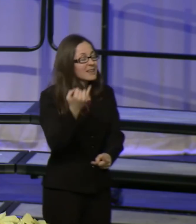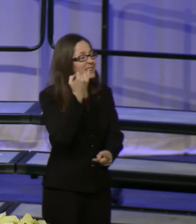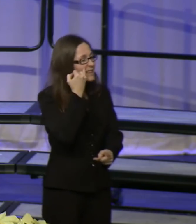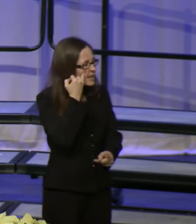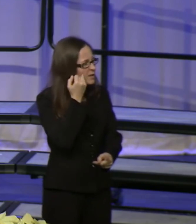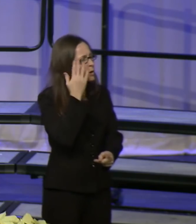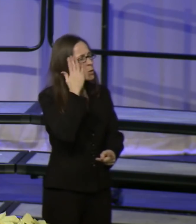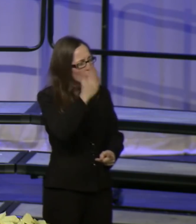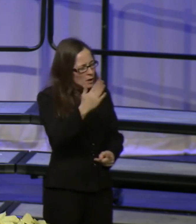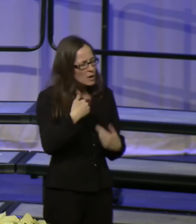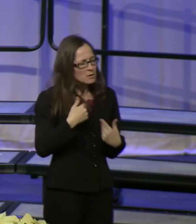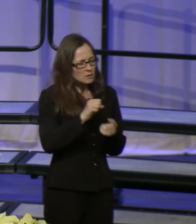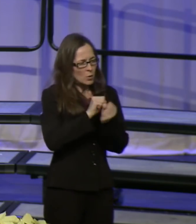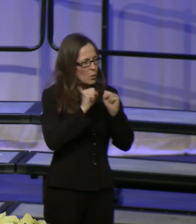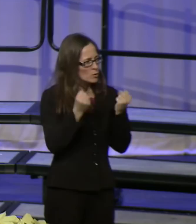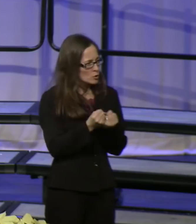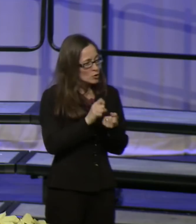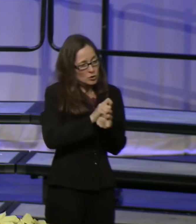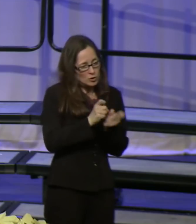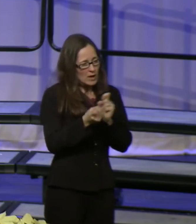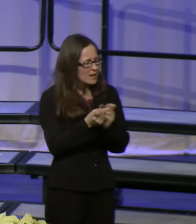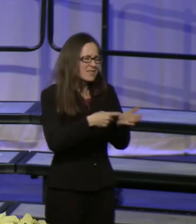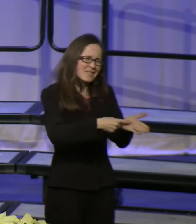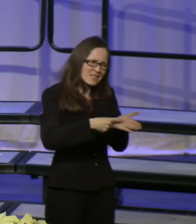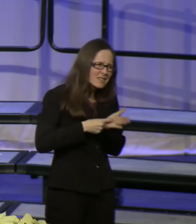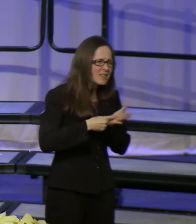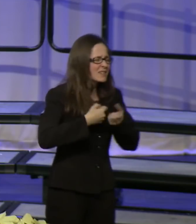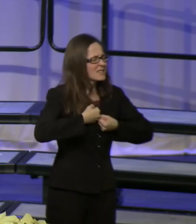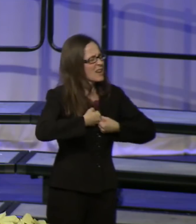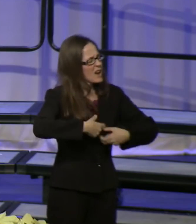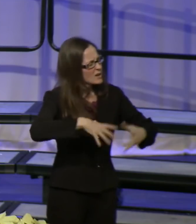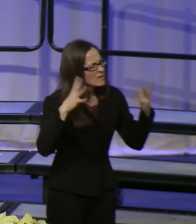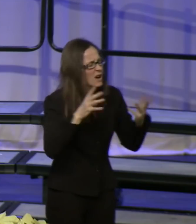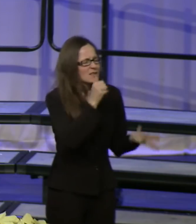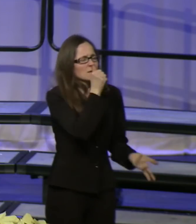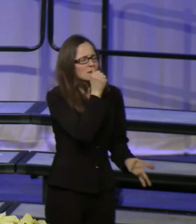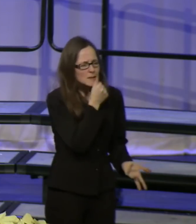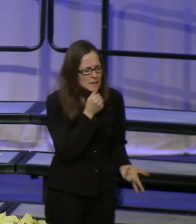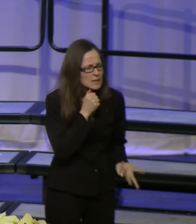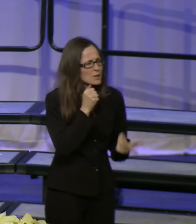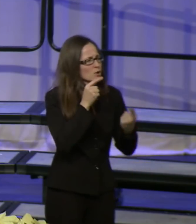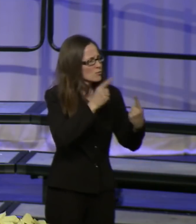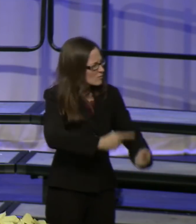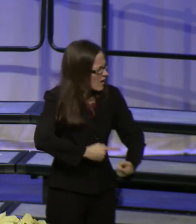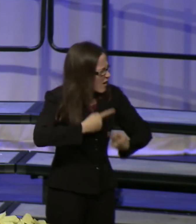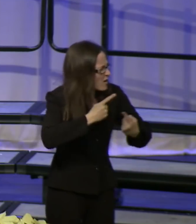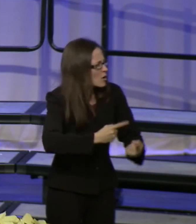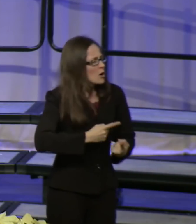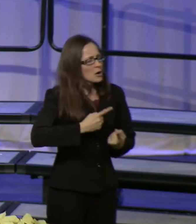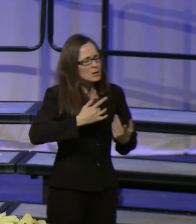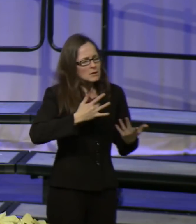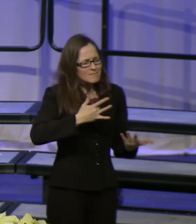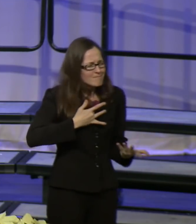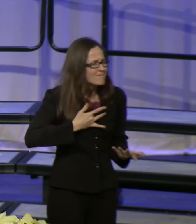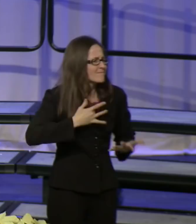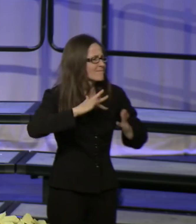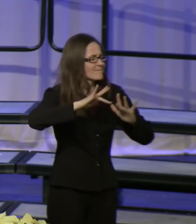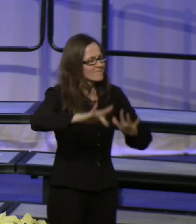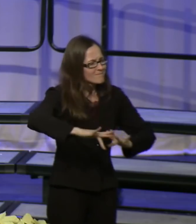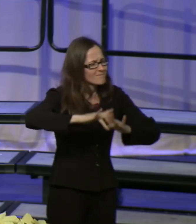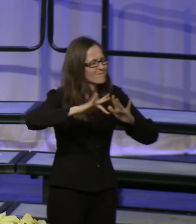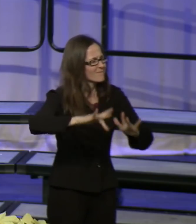sacrifice, suffering, and struggle, the tireless exertions and passionate concerns of